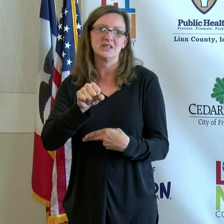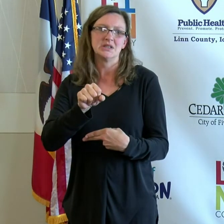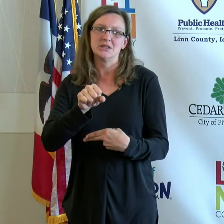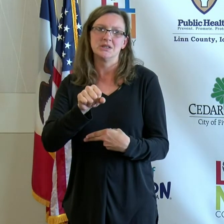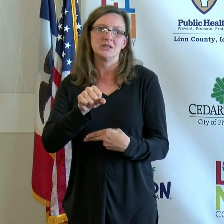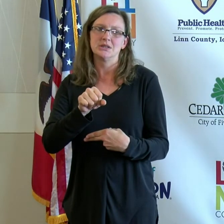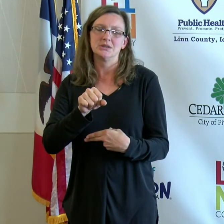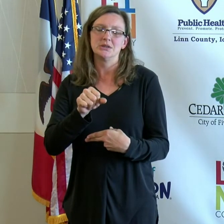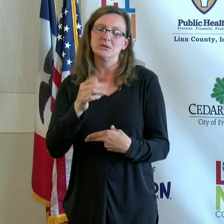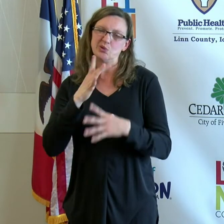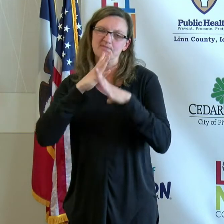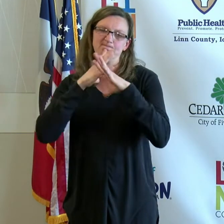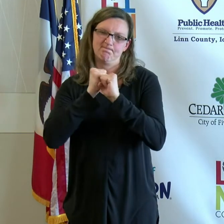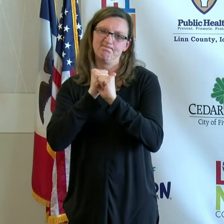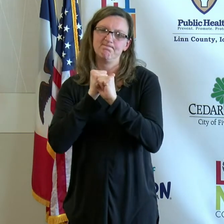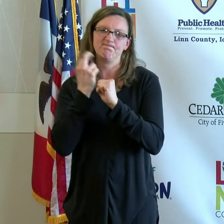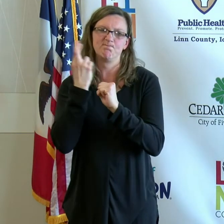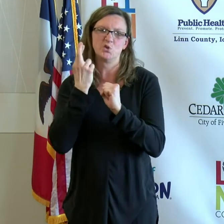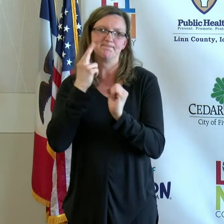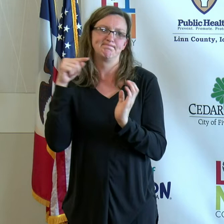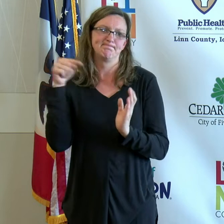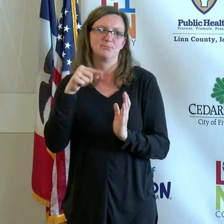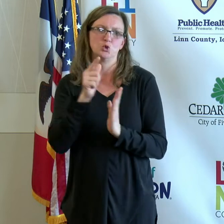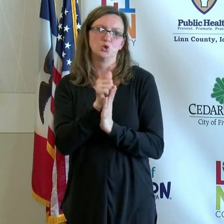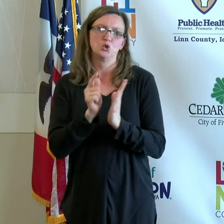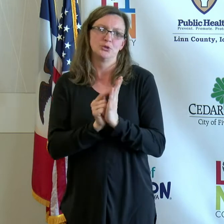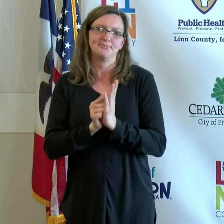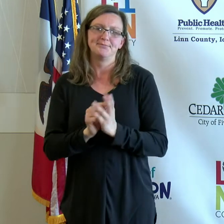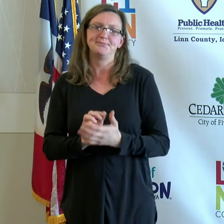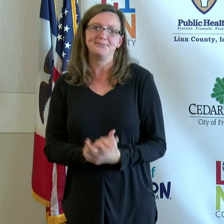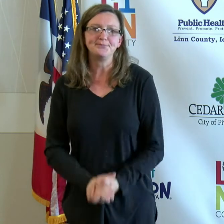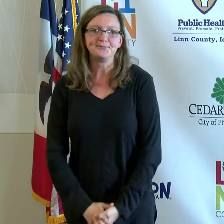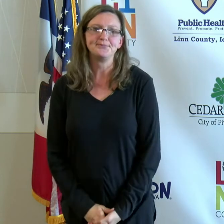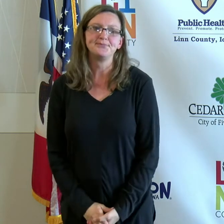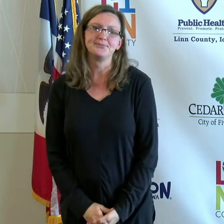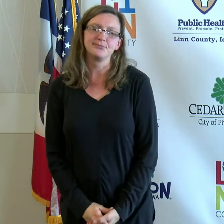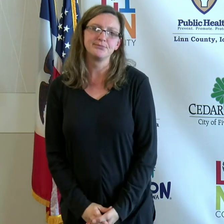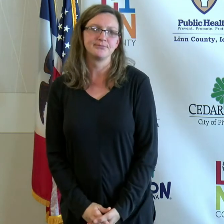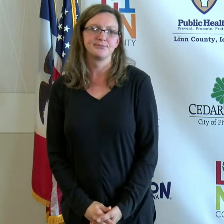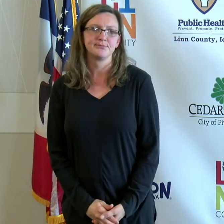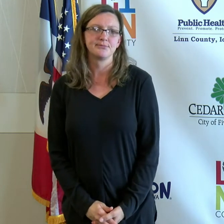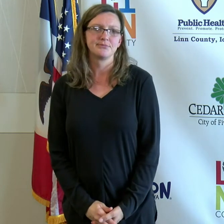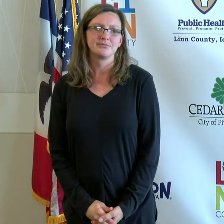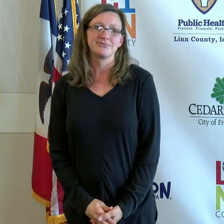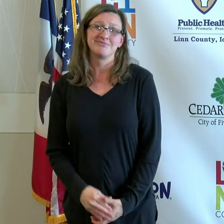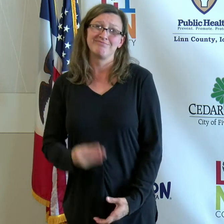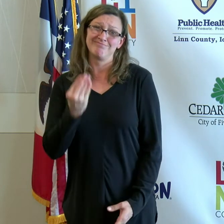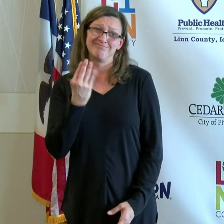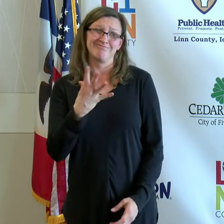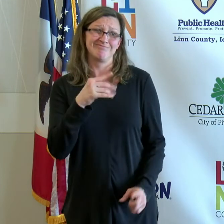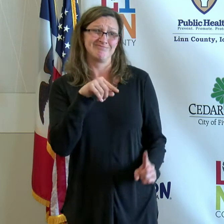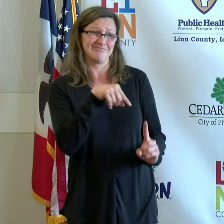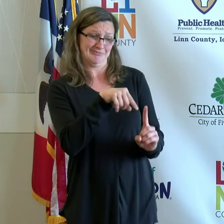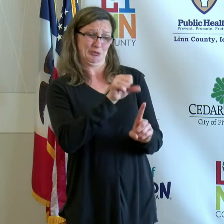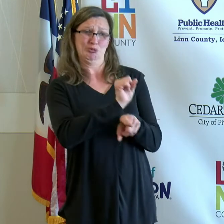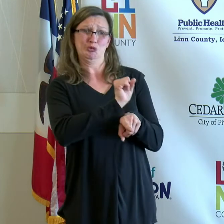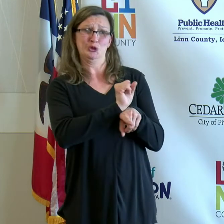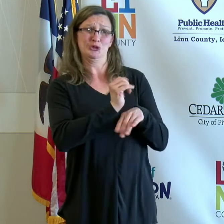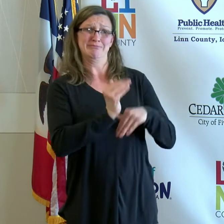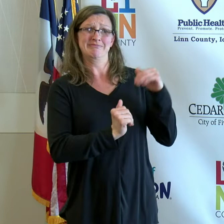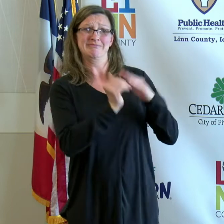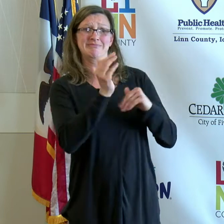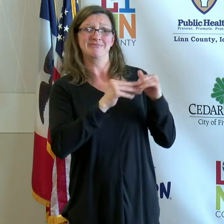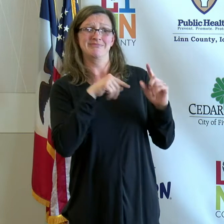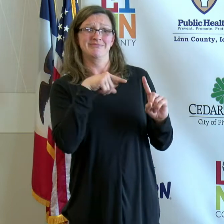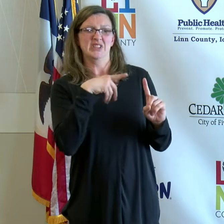are a few things I can share with you. The building this employee worked in has been under restricted access to the public for